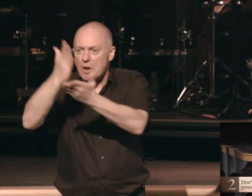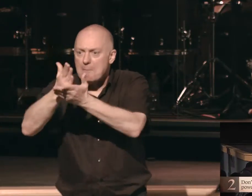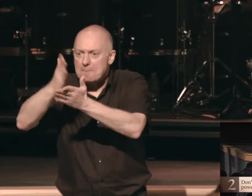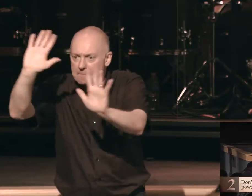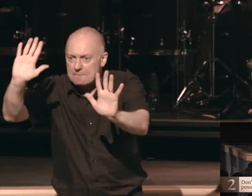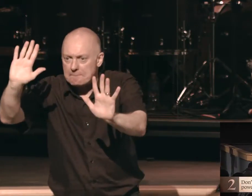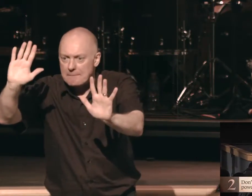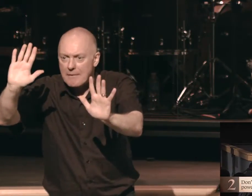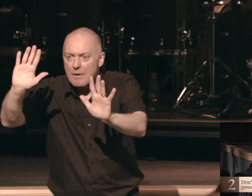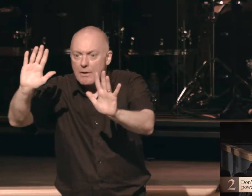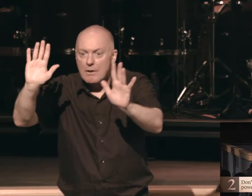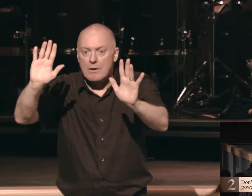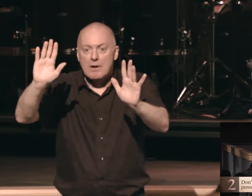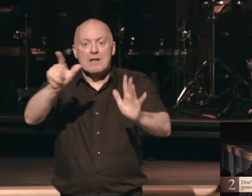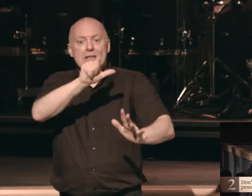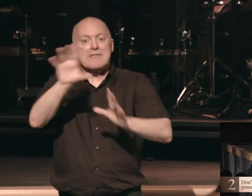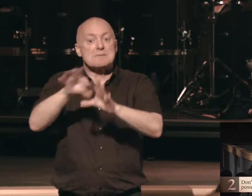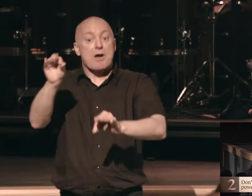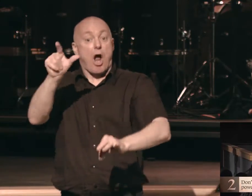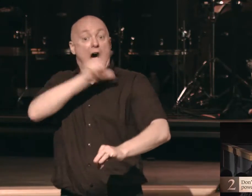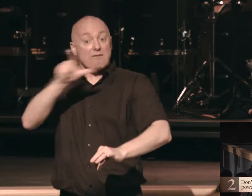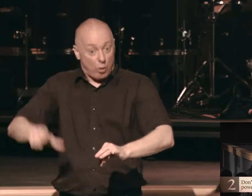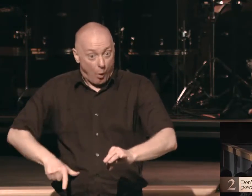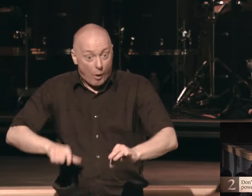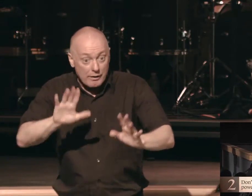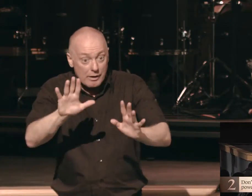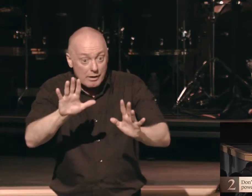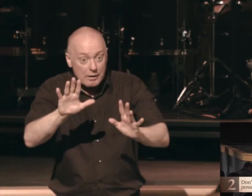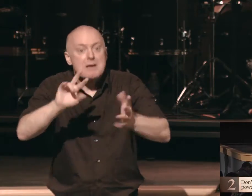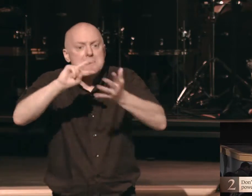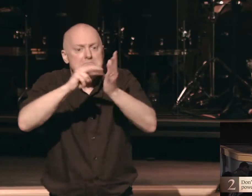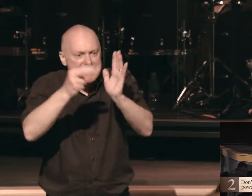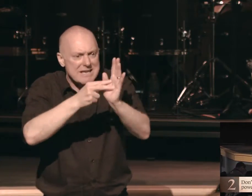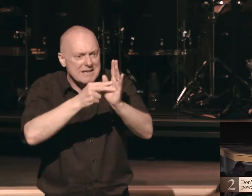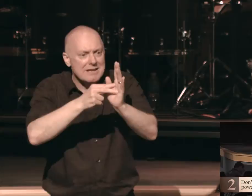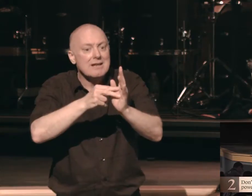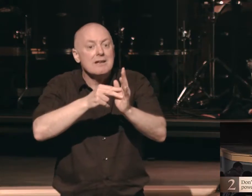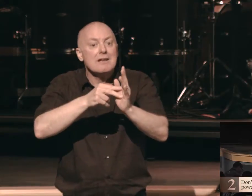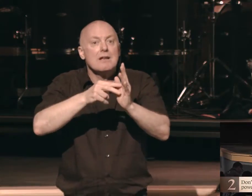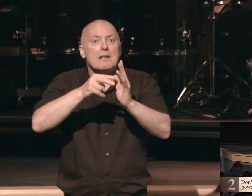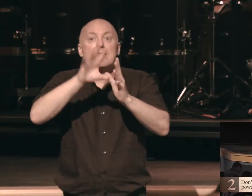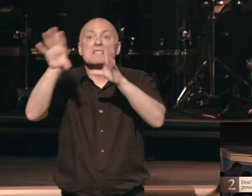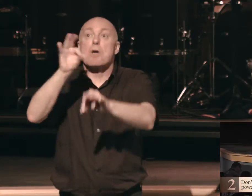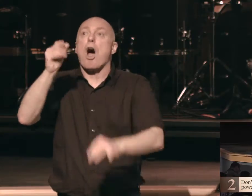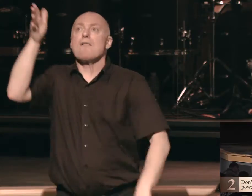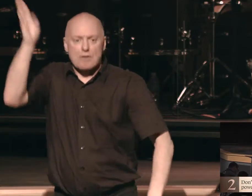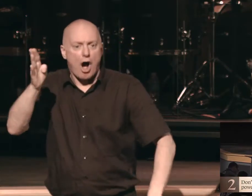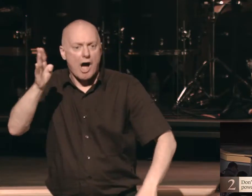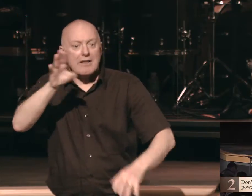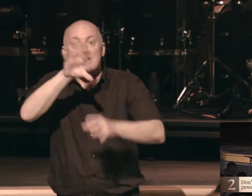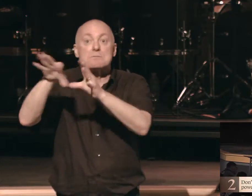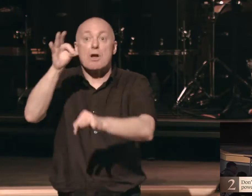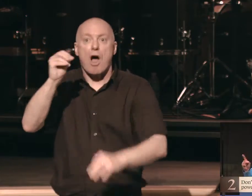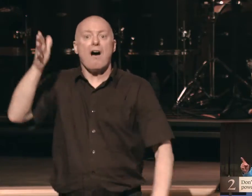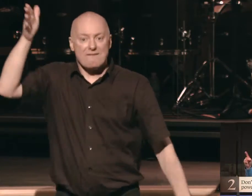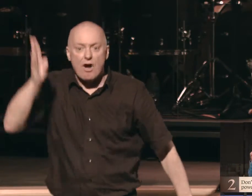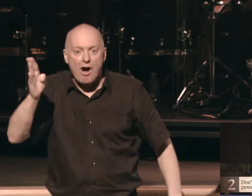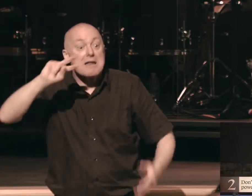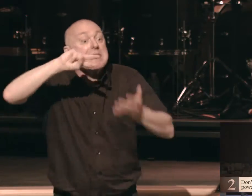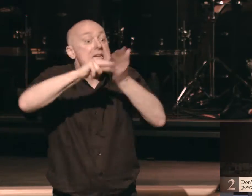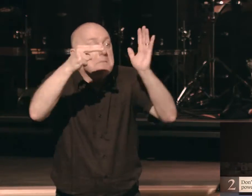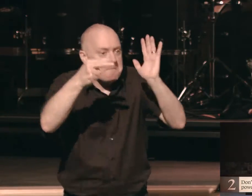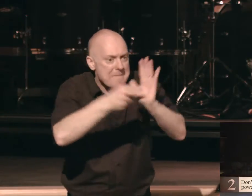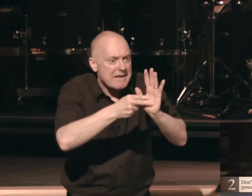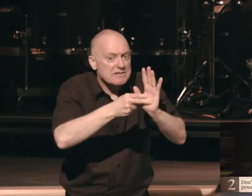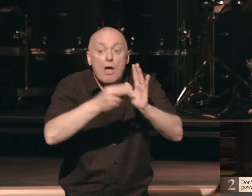there. The Spirit of the Lord shall rest upon him. Again, the Spirit of God, the Spirit of Yahweh.